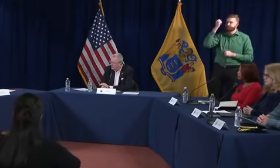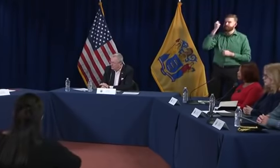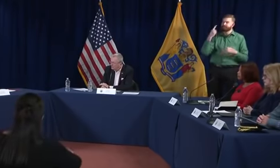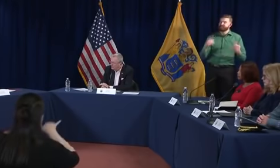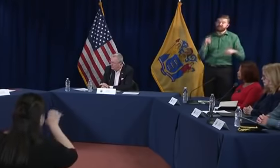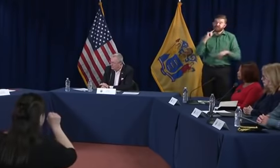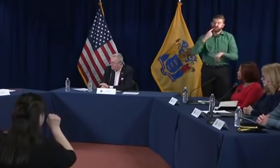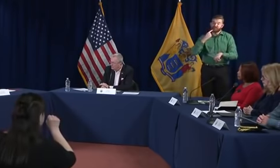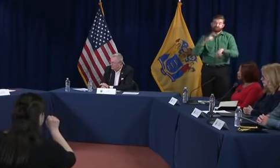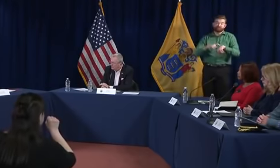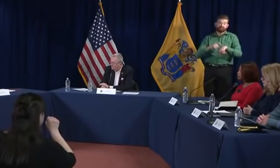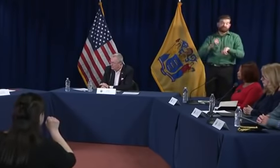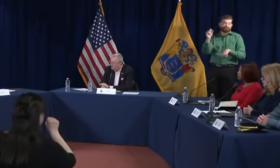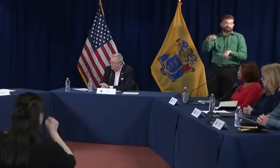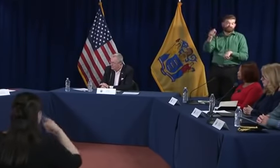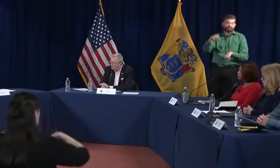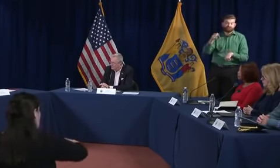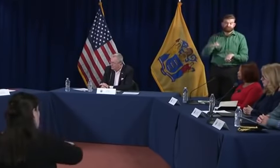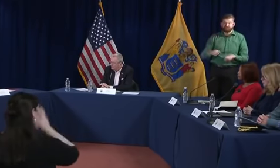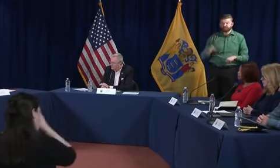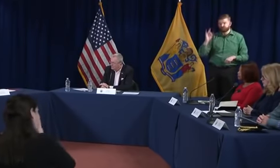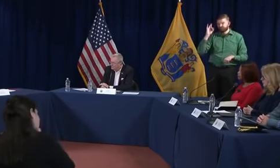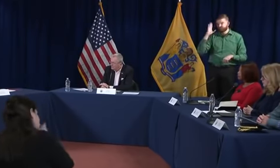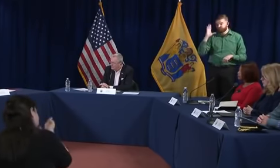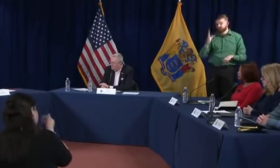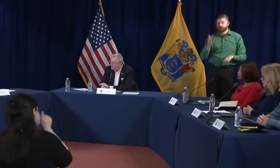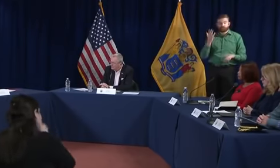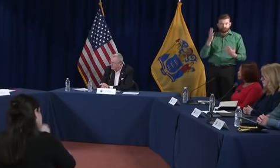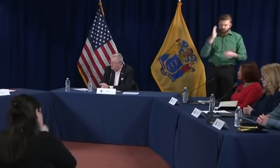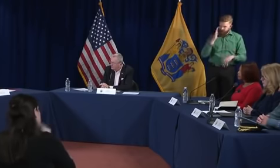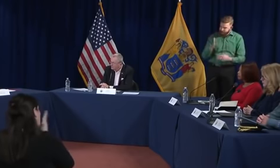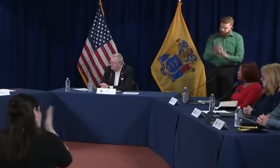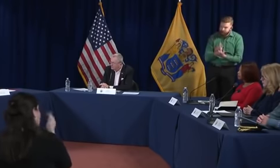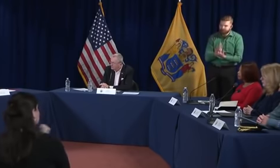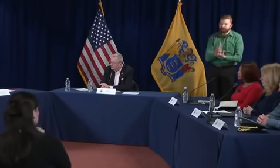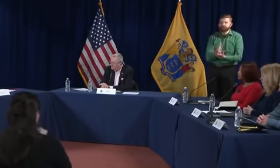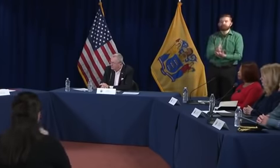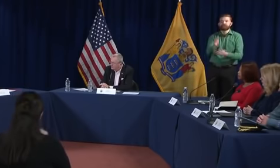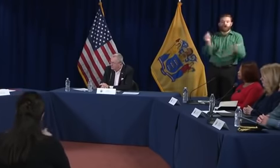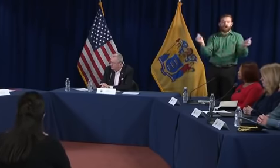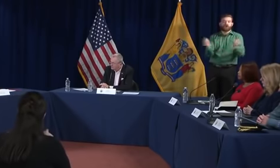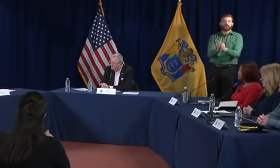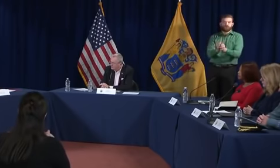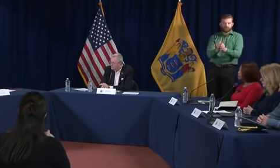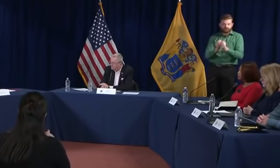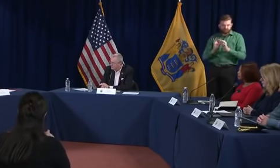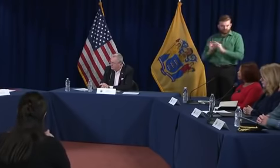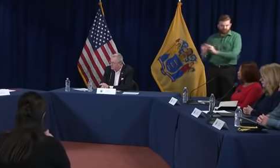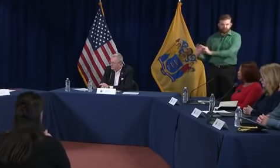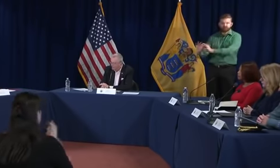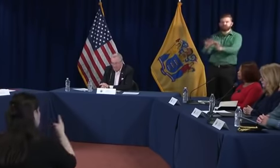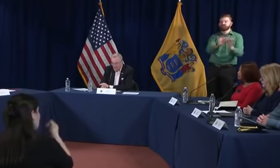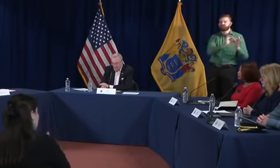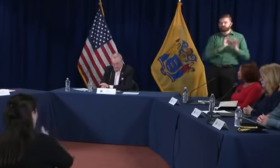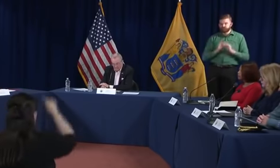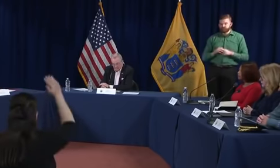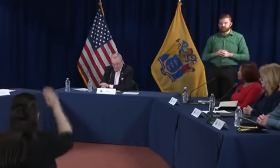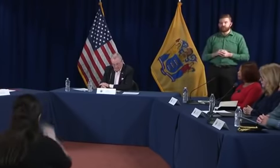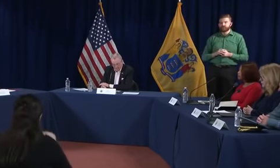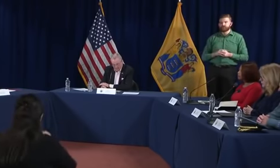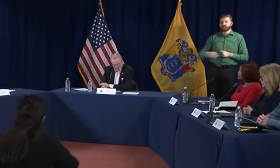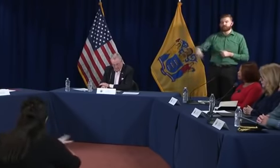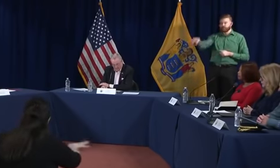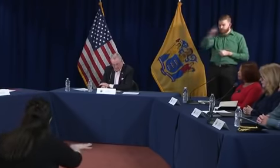will get through this together. All of you can do your part to lessen the spread. Follow the governor's social